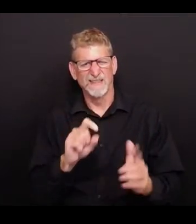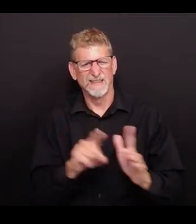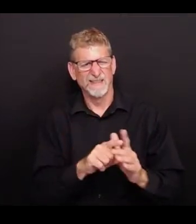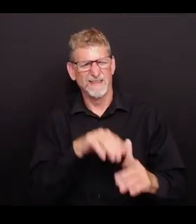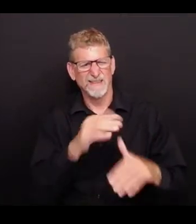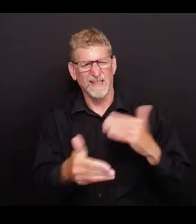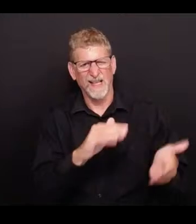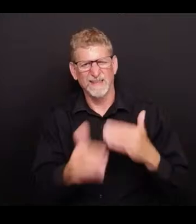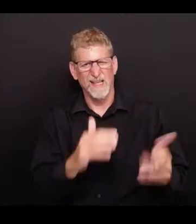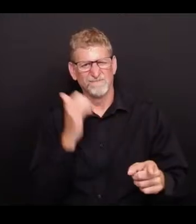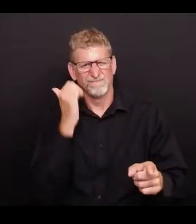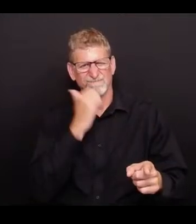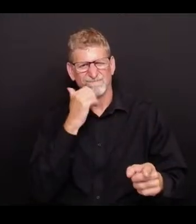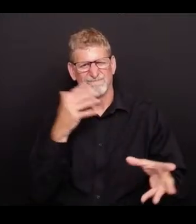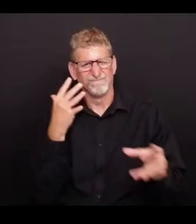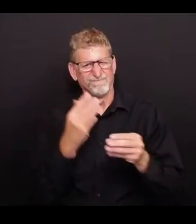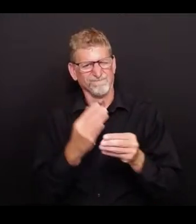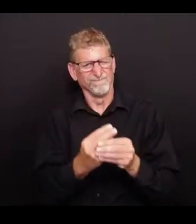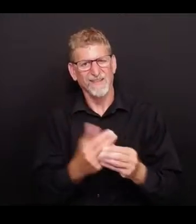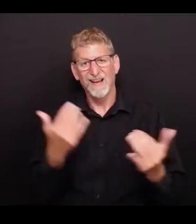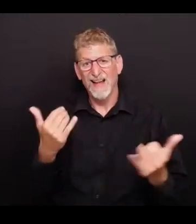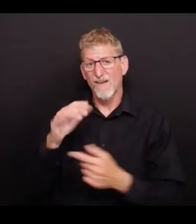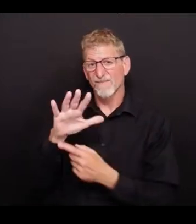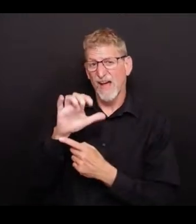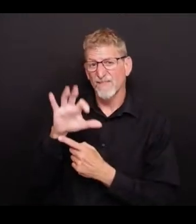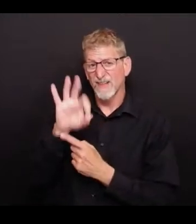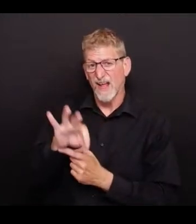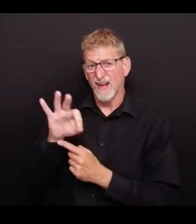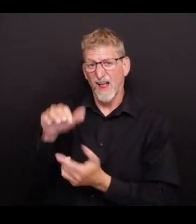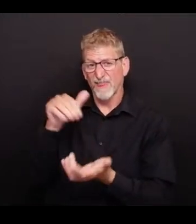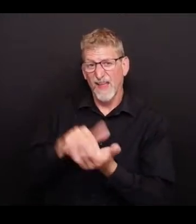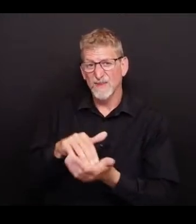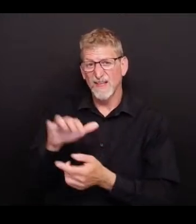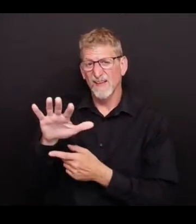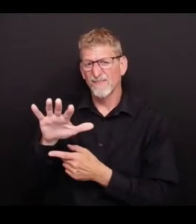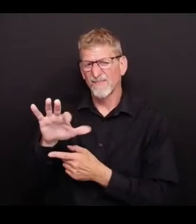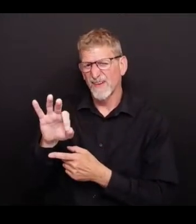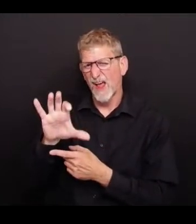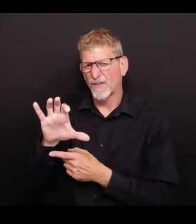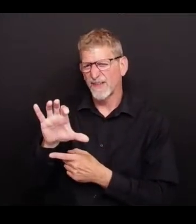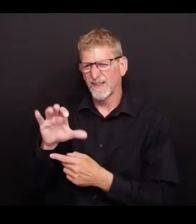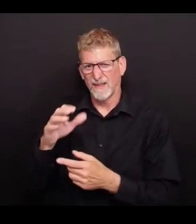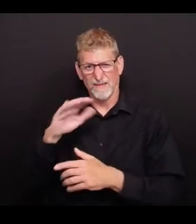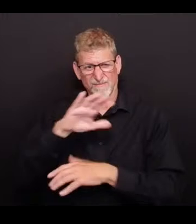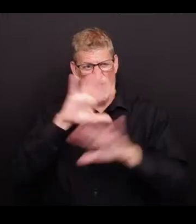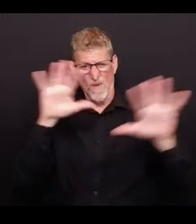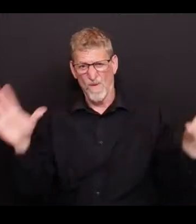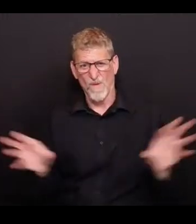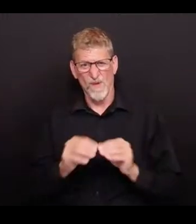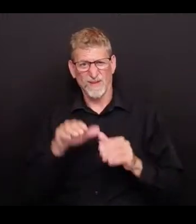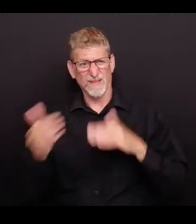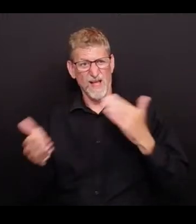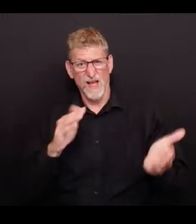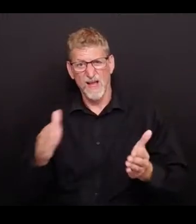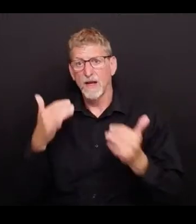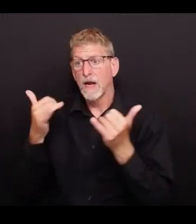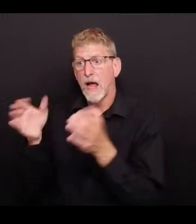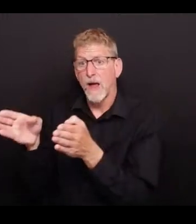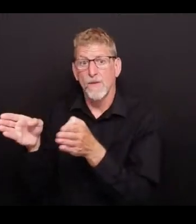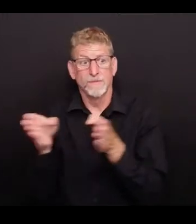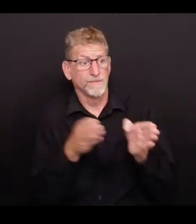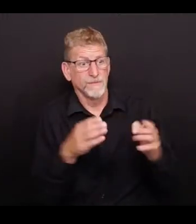590,950 deaths in the U.S., an increase of 376 from yesterday. In Minnesota,